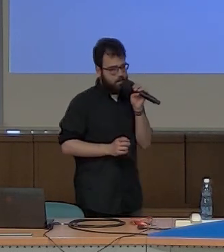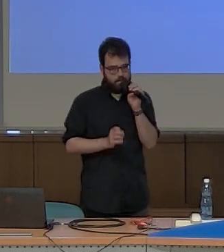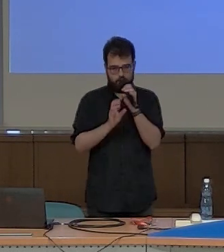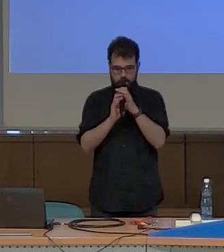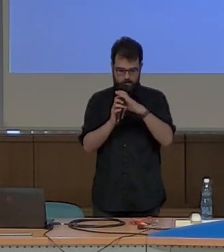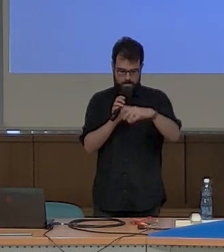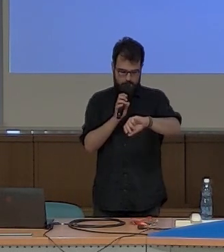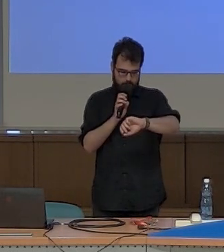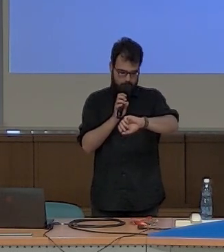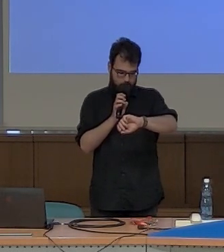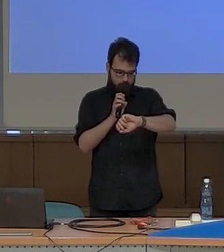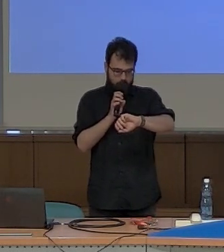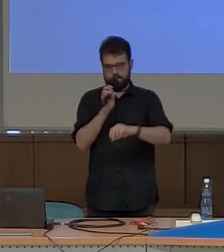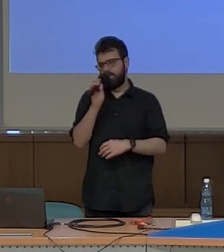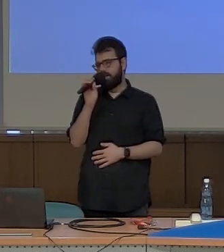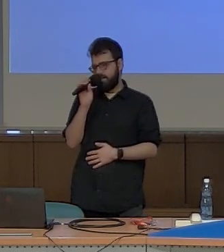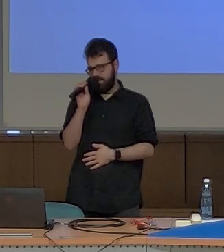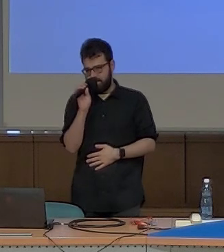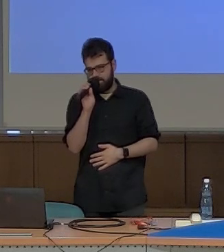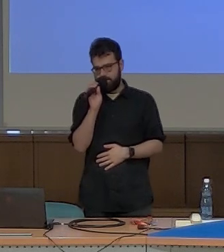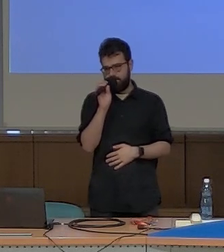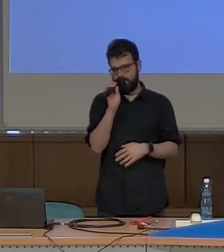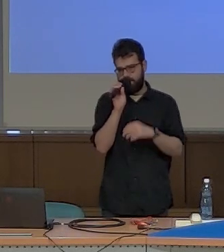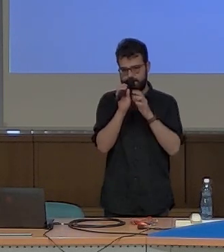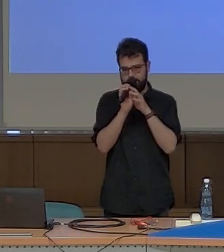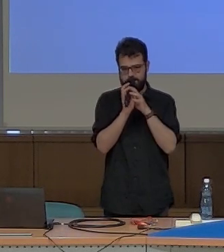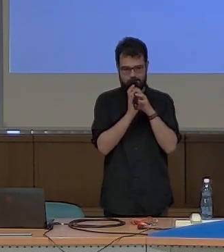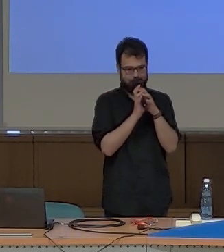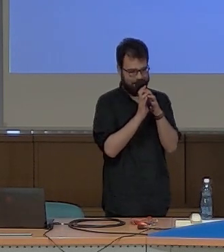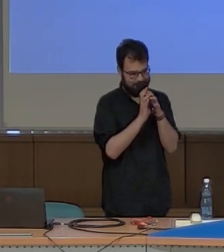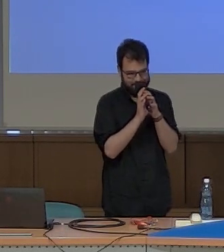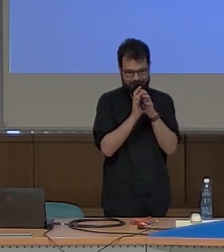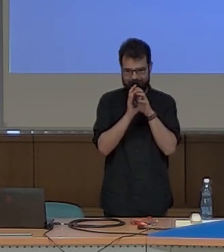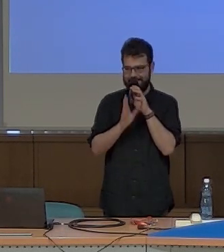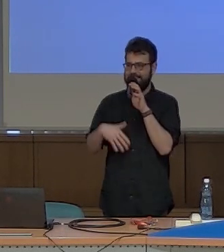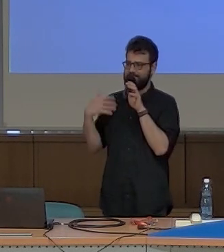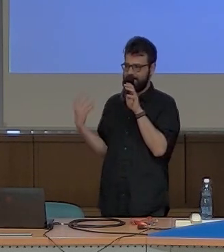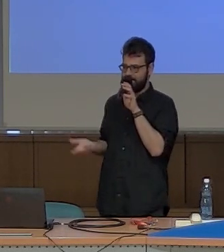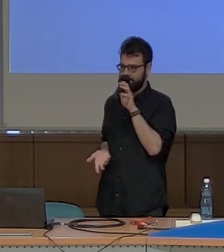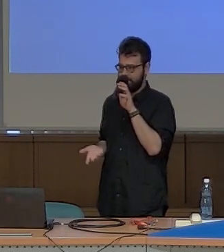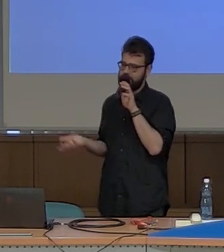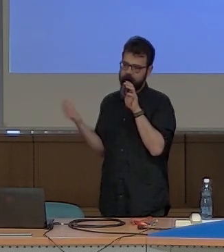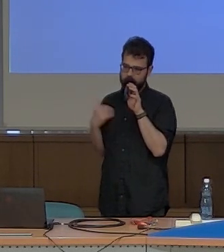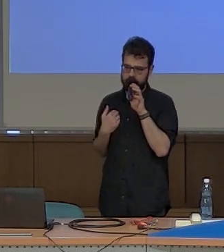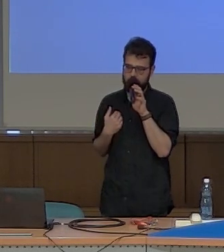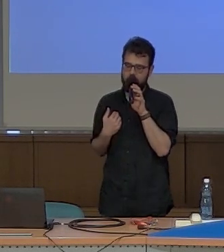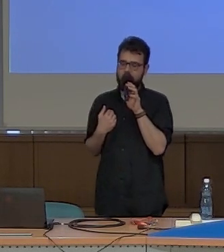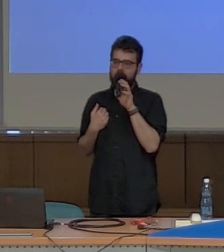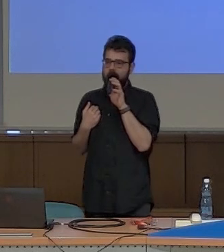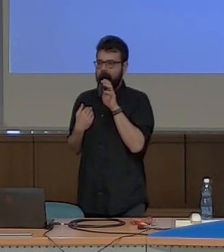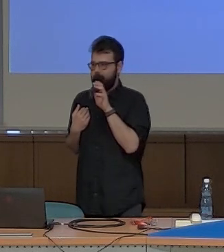Okay, I think we're out of time. I'm sorry that I didn't answer all of your questions because there are so many. If you have any questions, you can